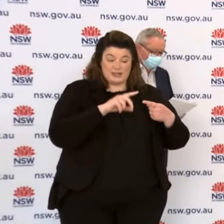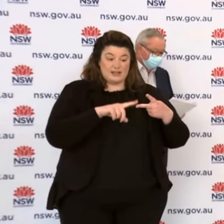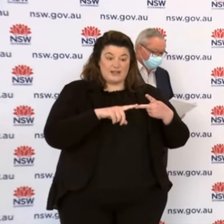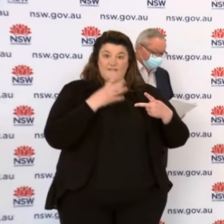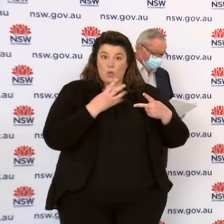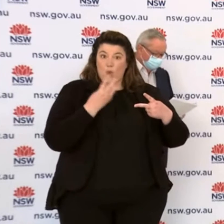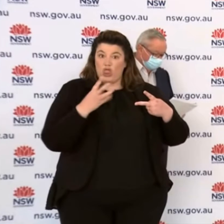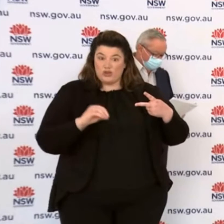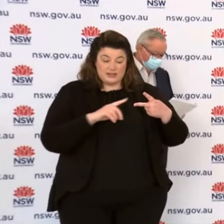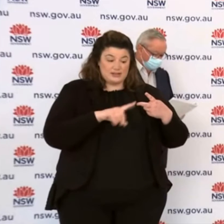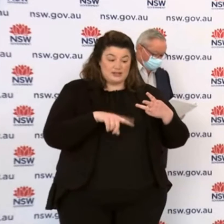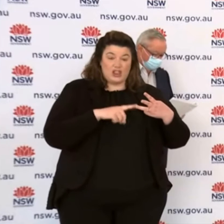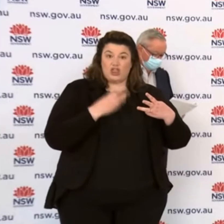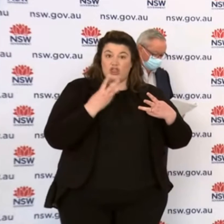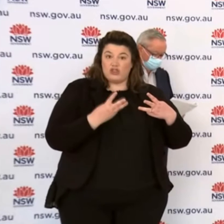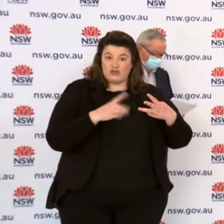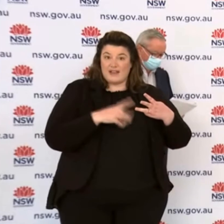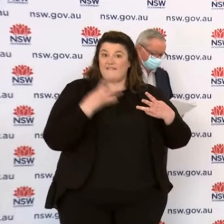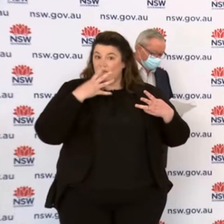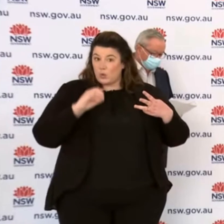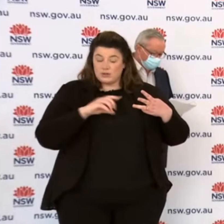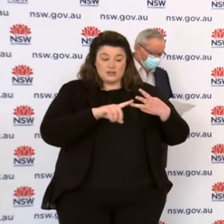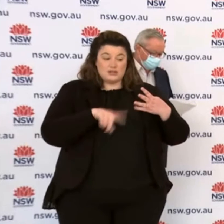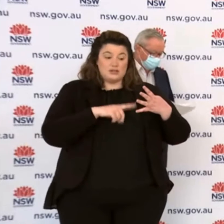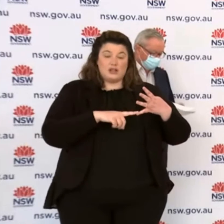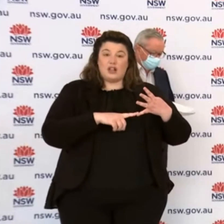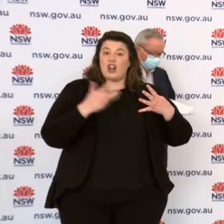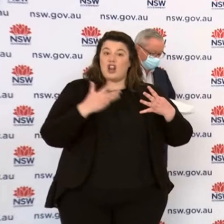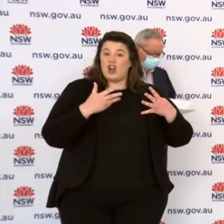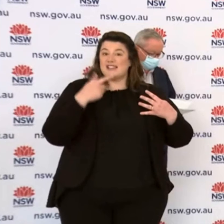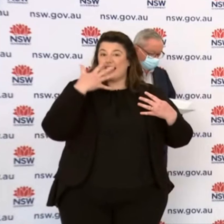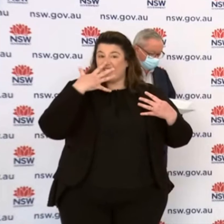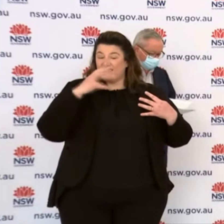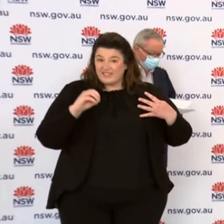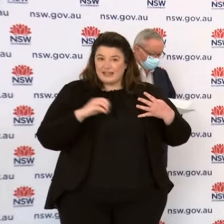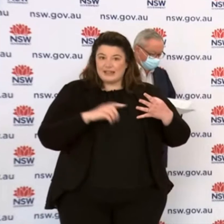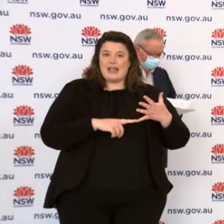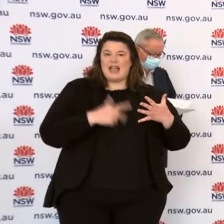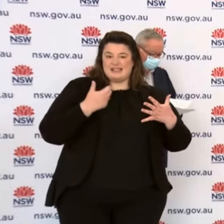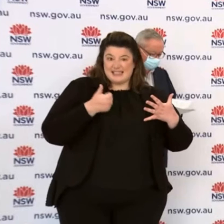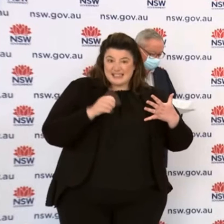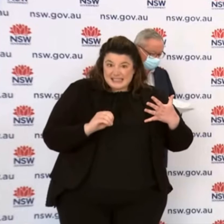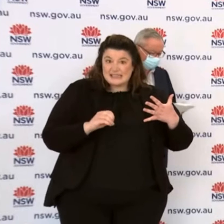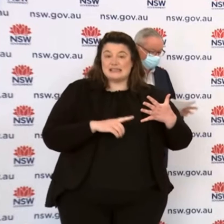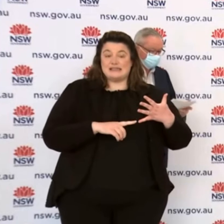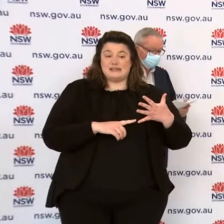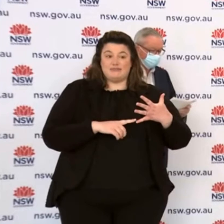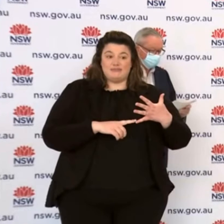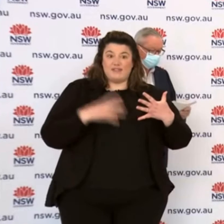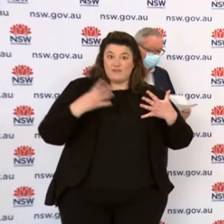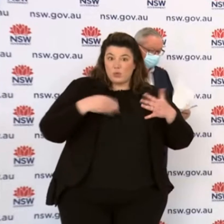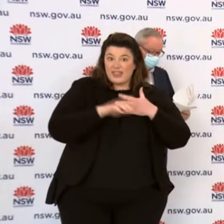their 30s, 3 are in their 40s, 19 in their 50s, 8 in their 60s, 14